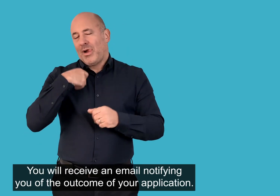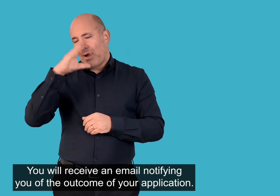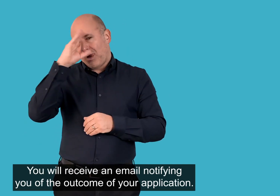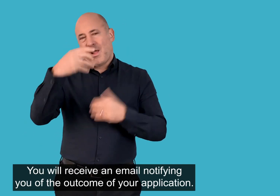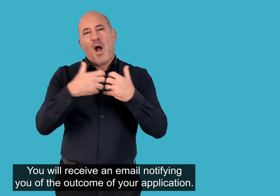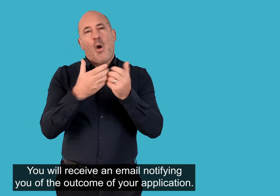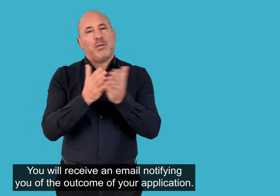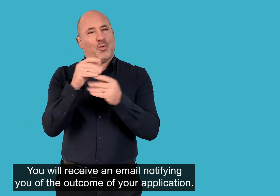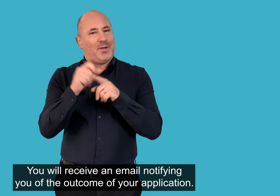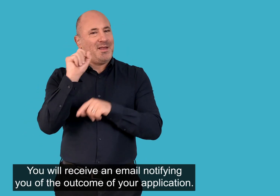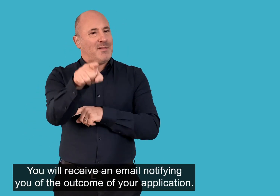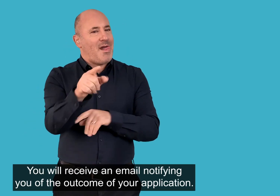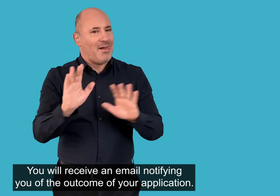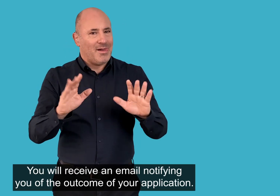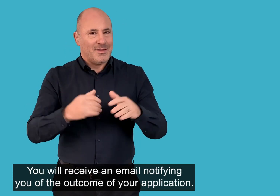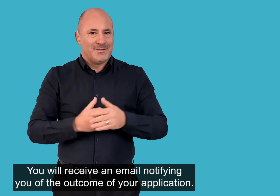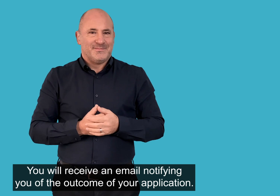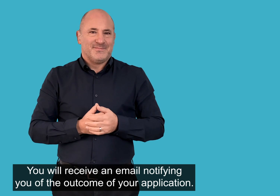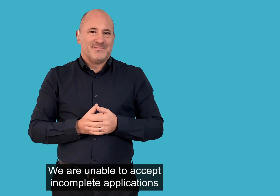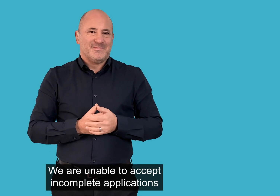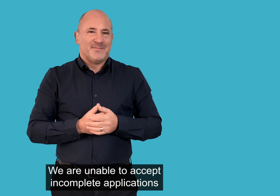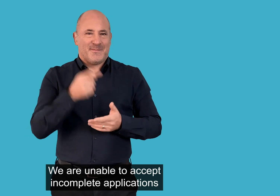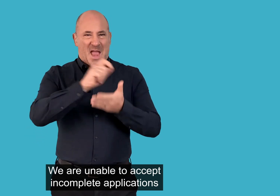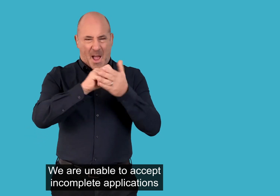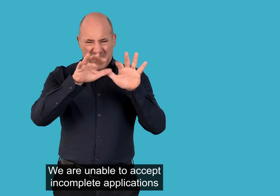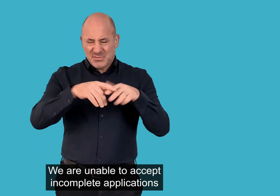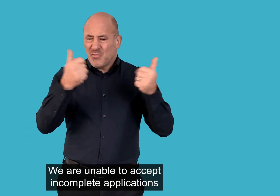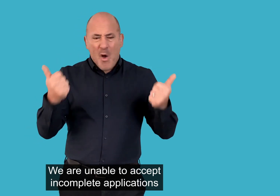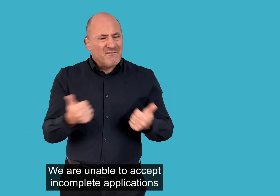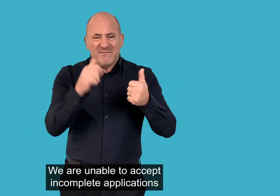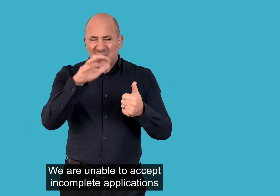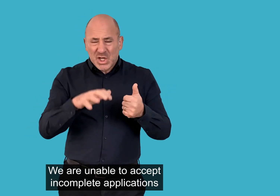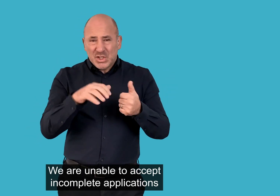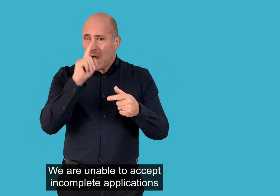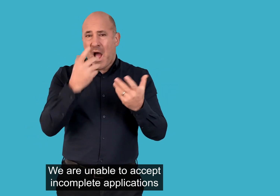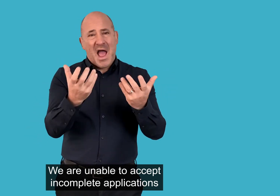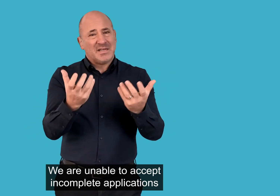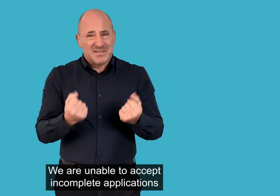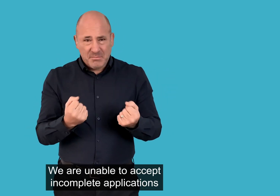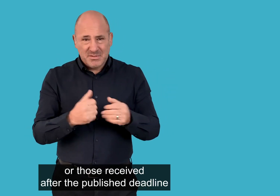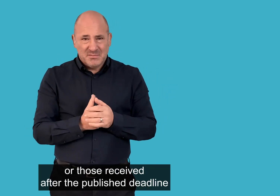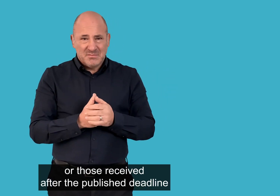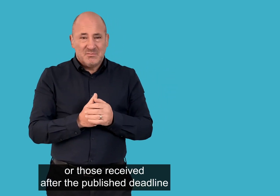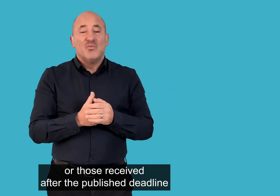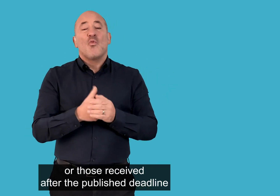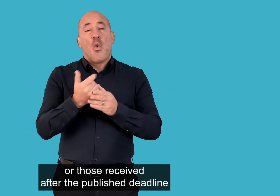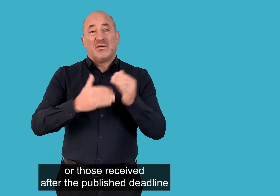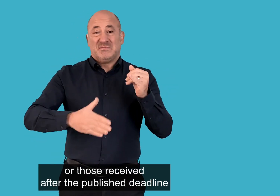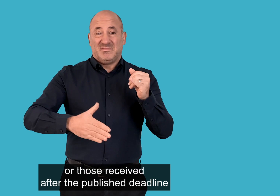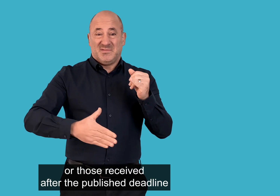You will receive an email notifying you of the outcome of your application. We are unable to accept incomplete applications or those